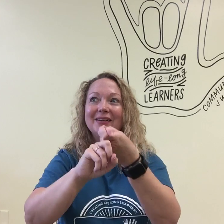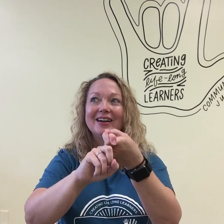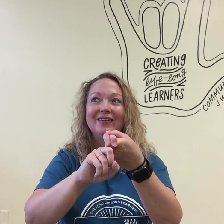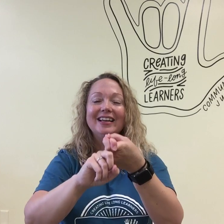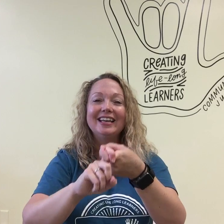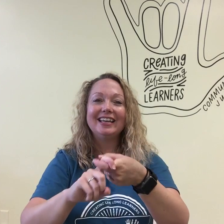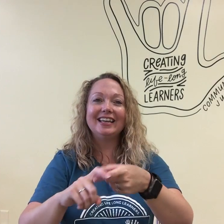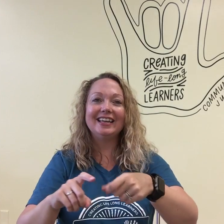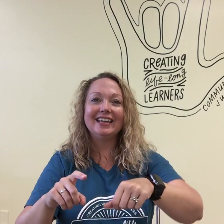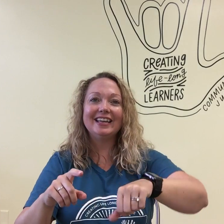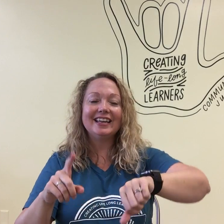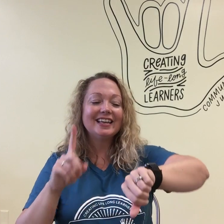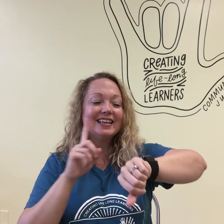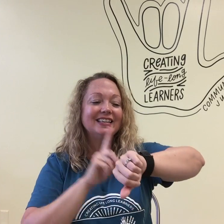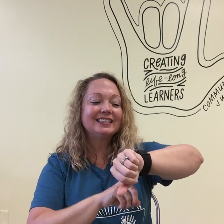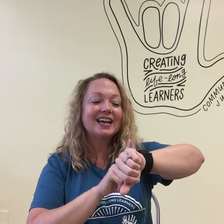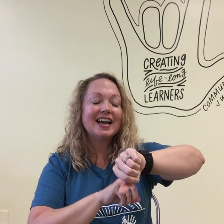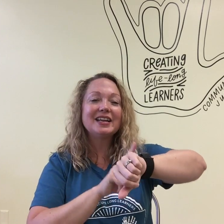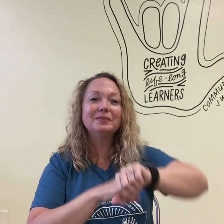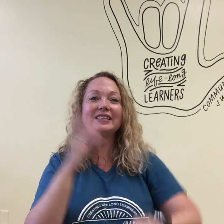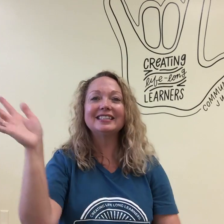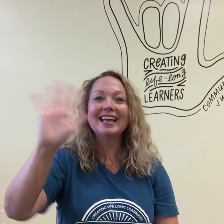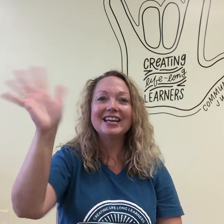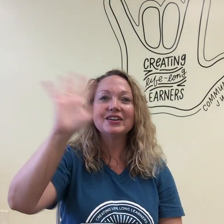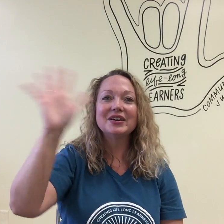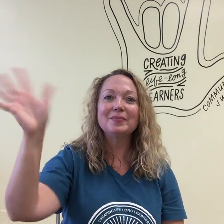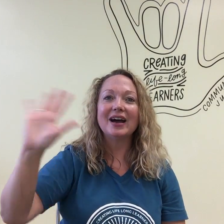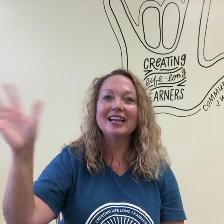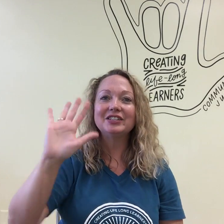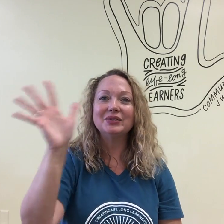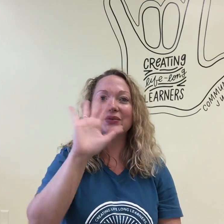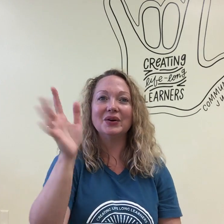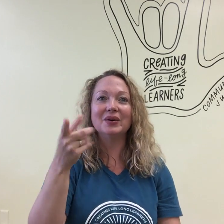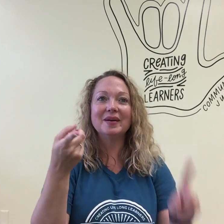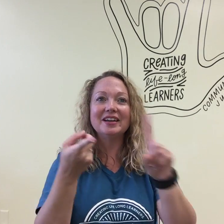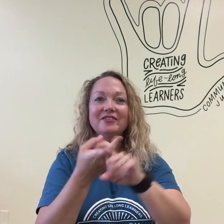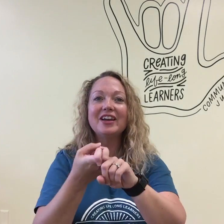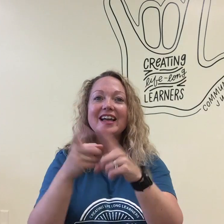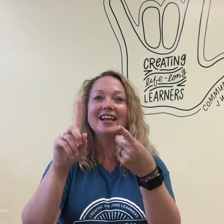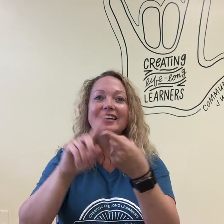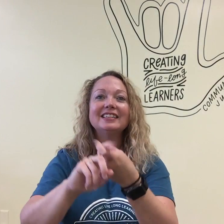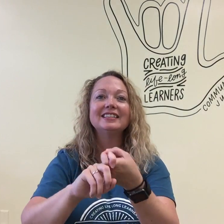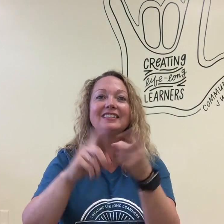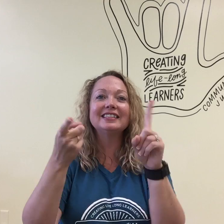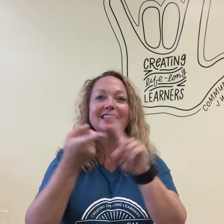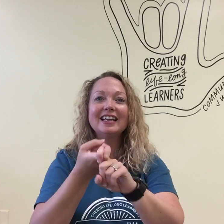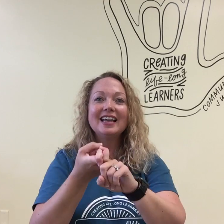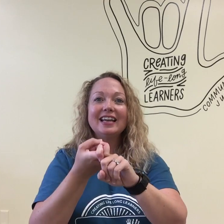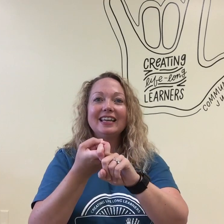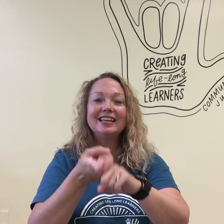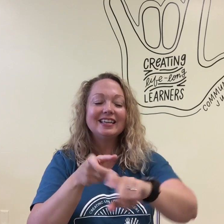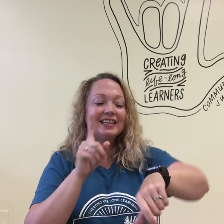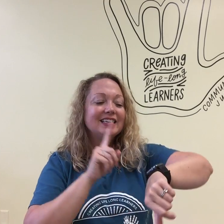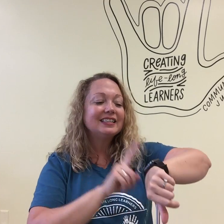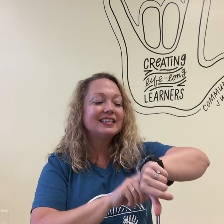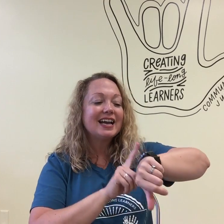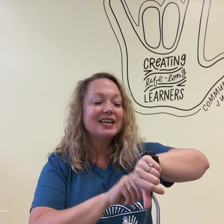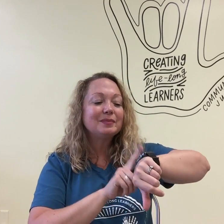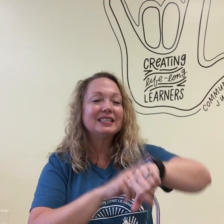go. It is time to say goodbye to all my friends. It is time to